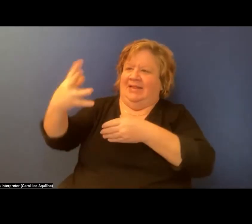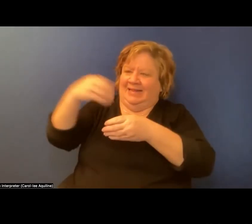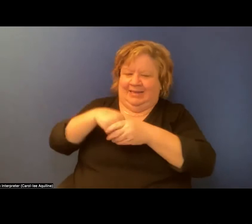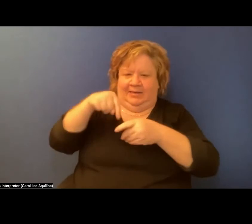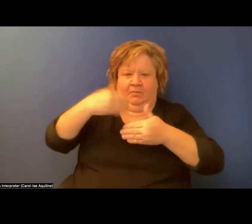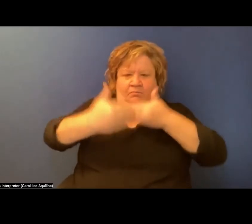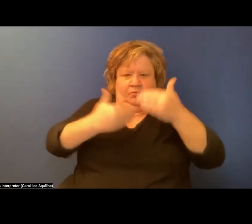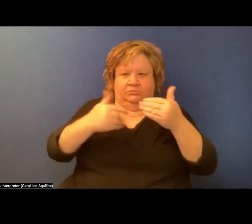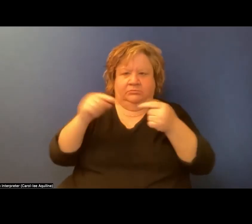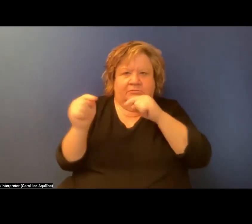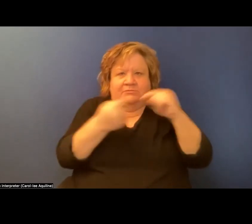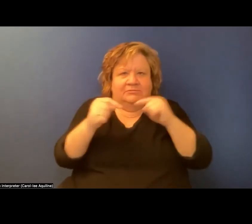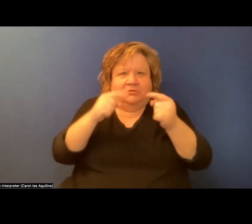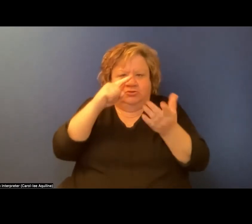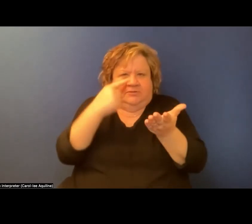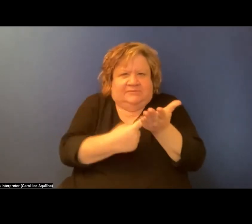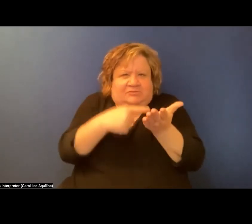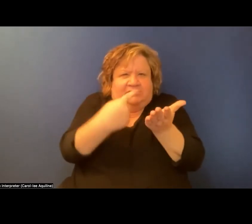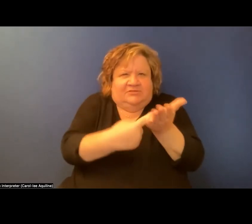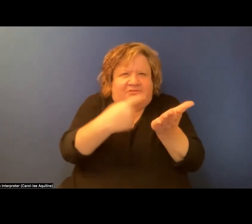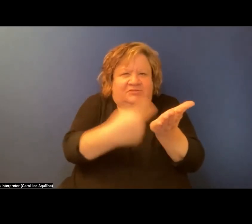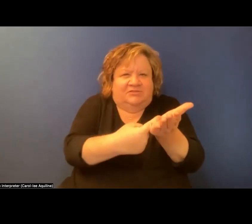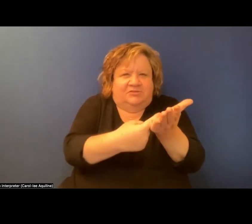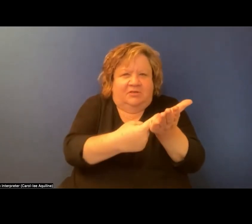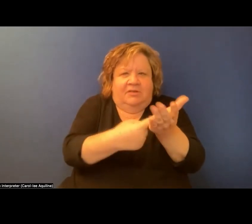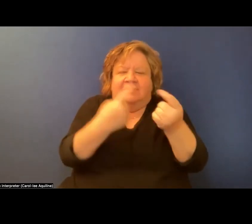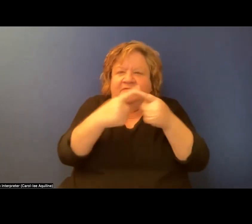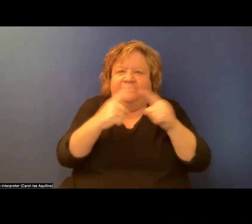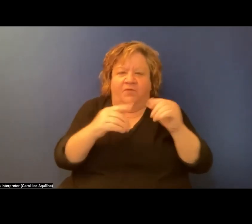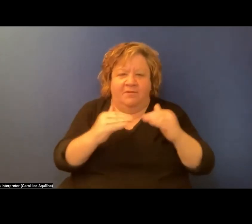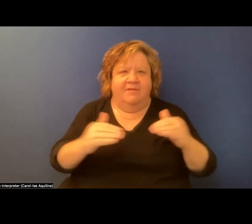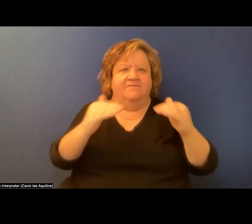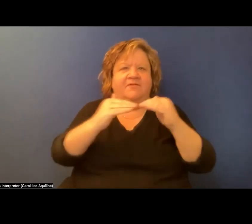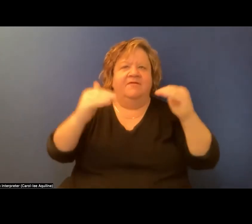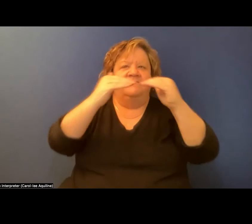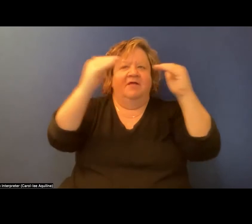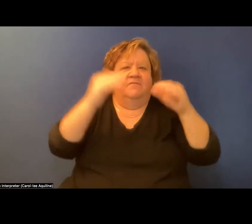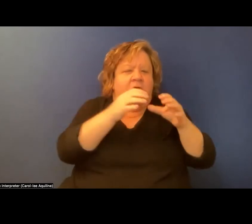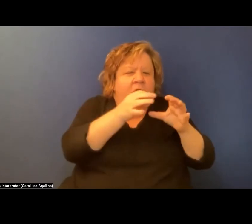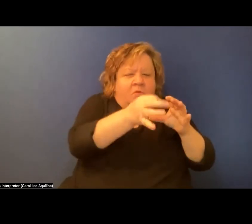national, regional, global levels. Now,